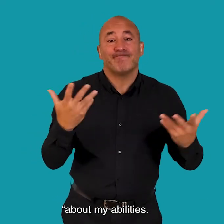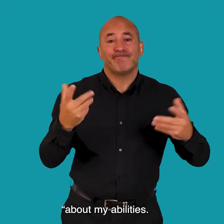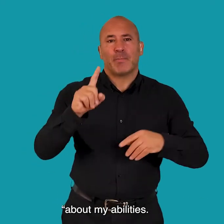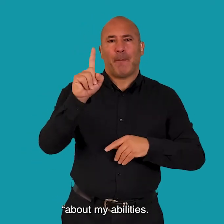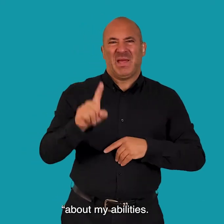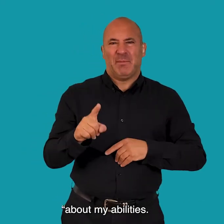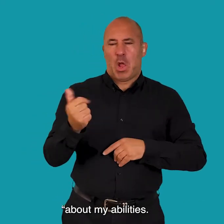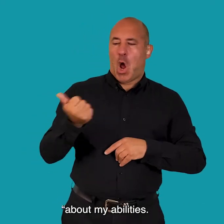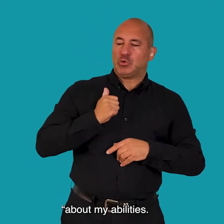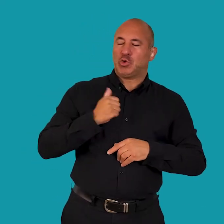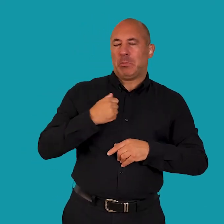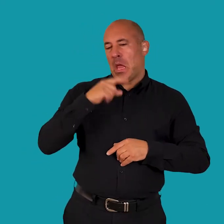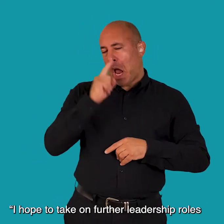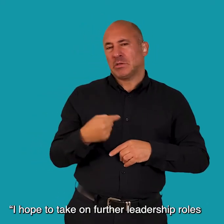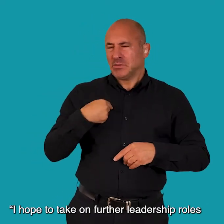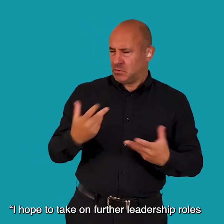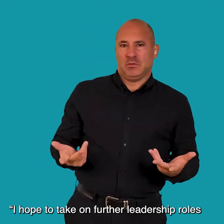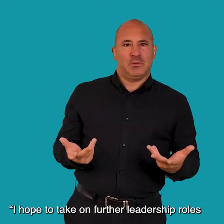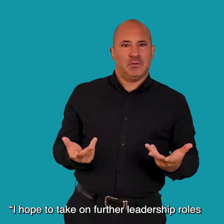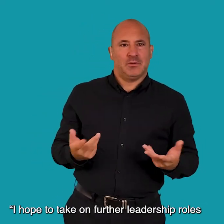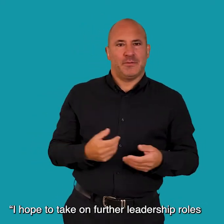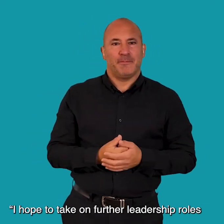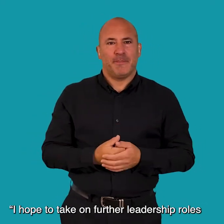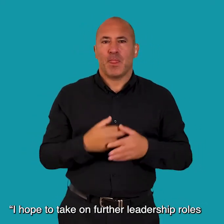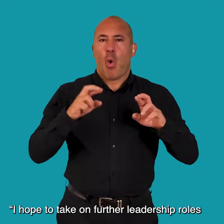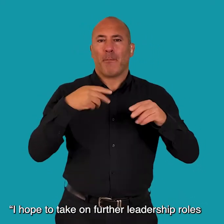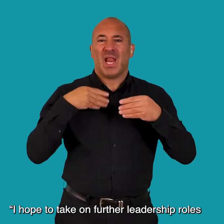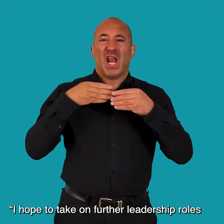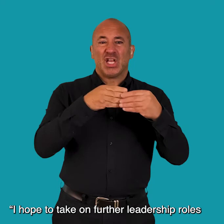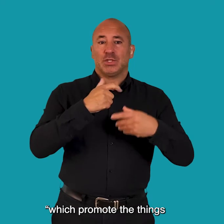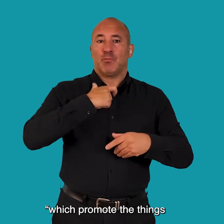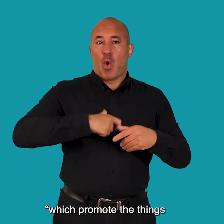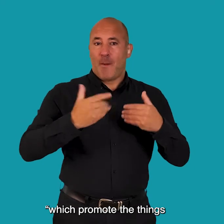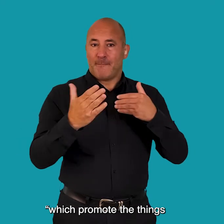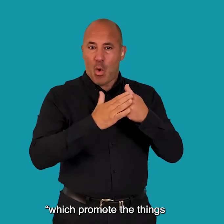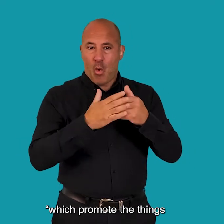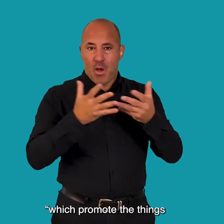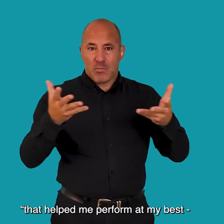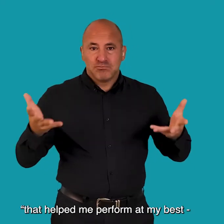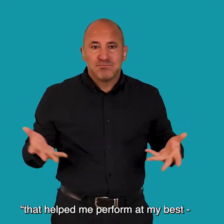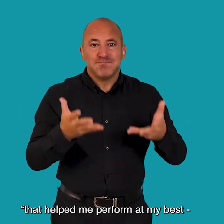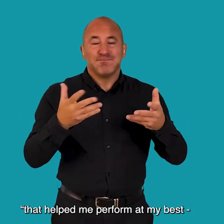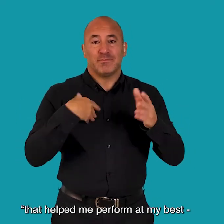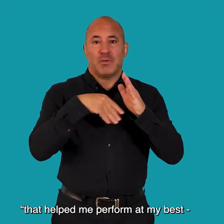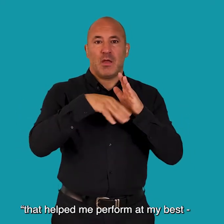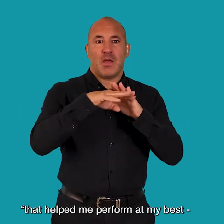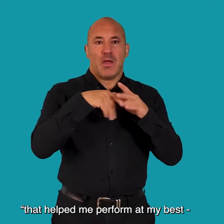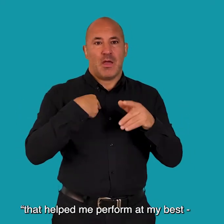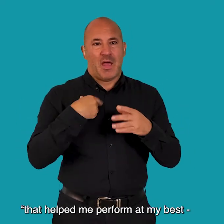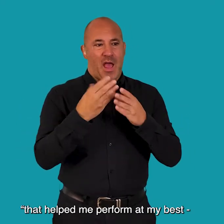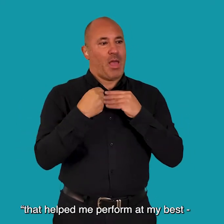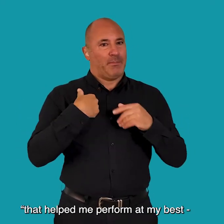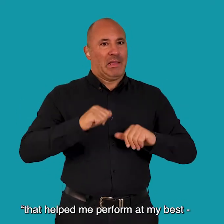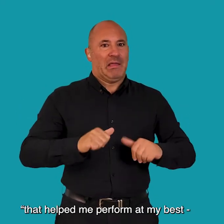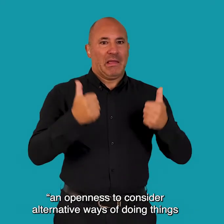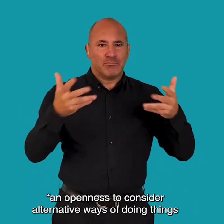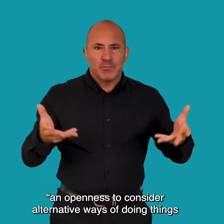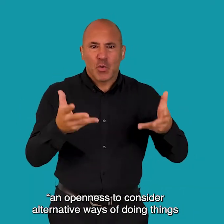my abilities. I hope to take on further leadership roles which promote the things that helped me perform at my best, an openness